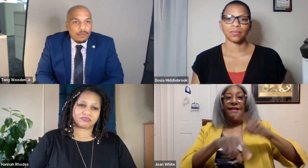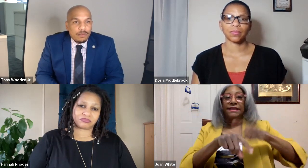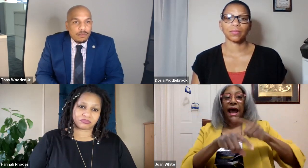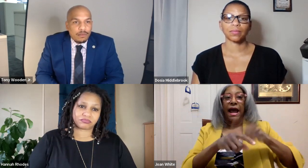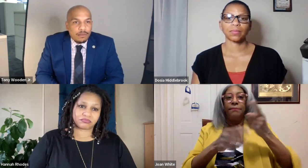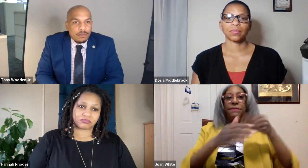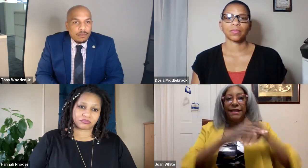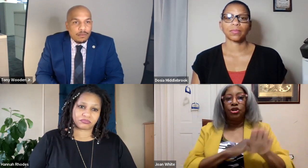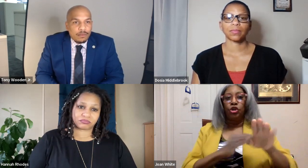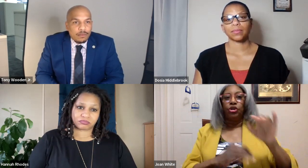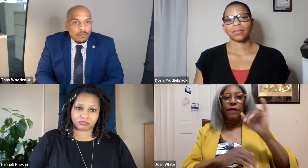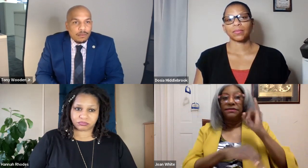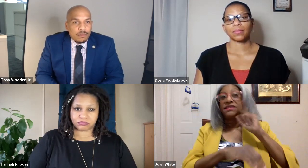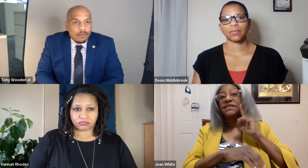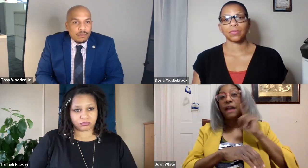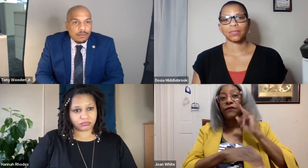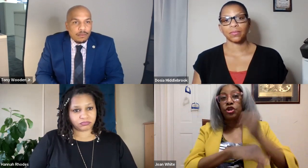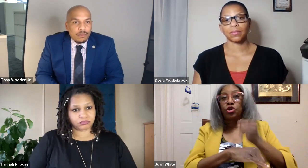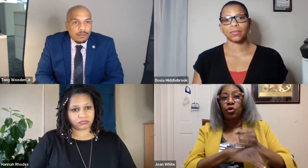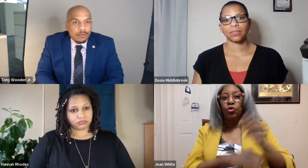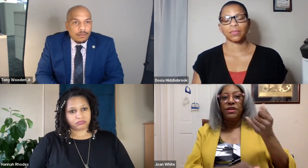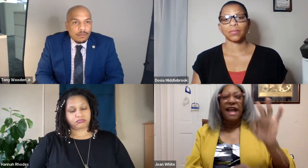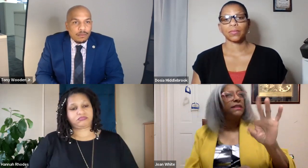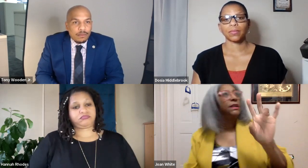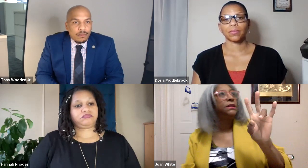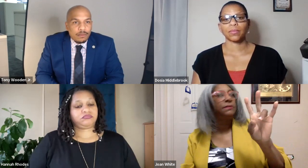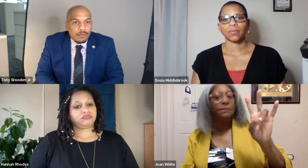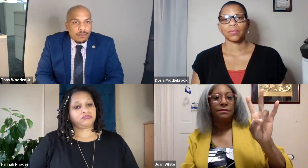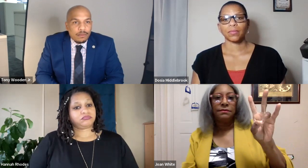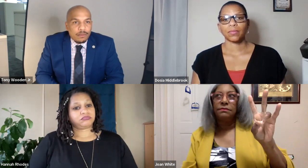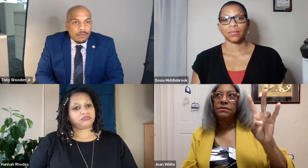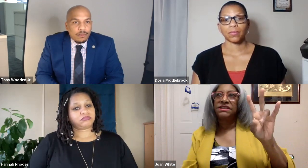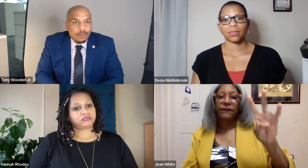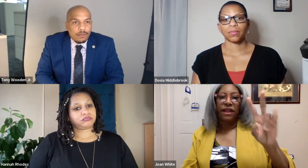could move up, but not the Black deaf kids. And so we went